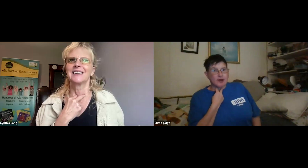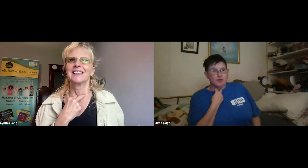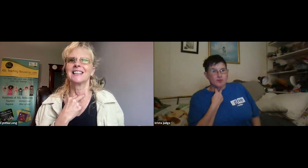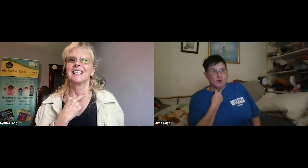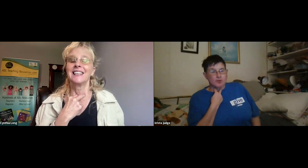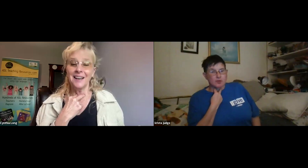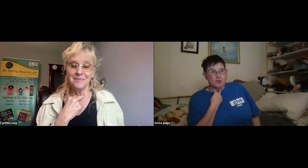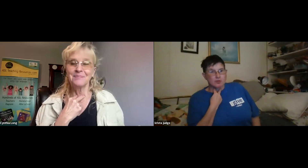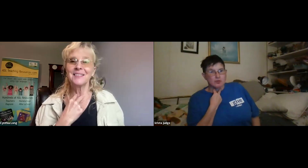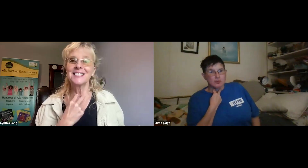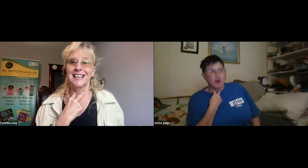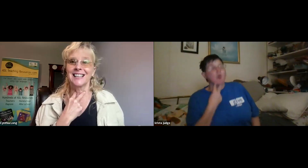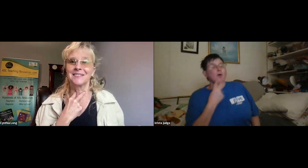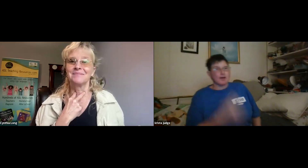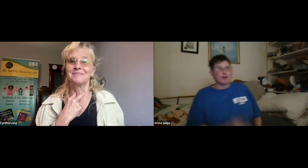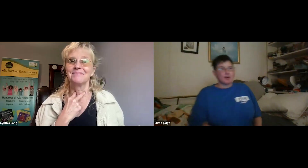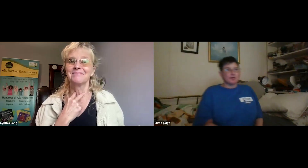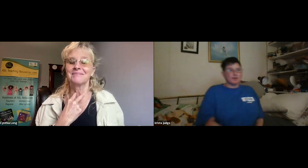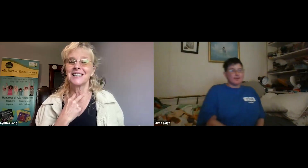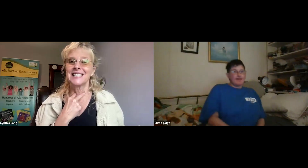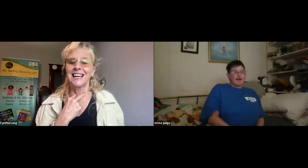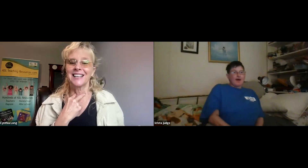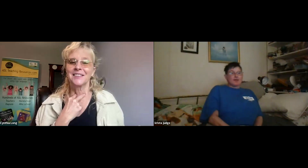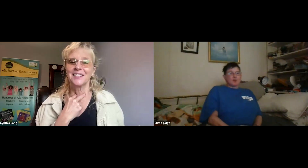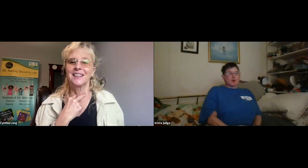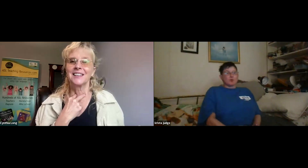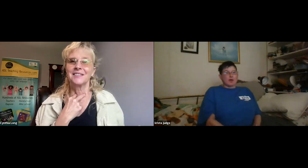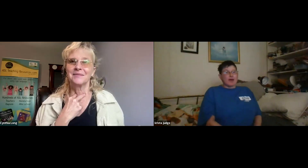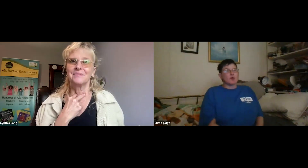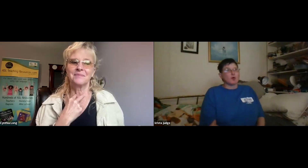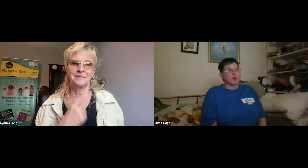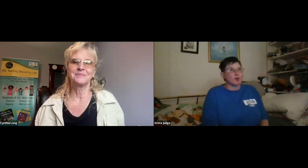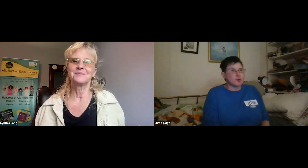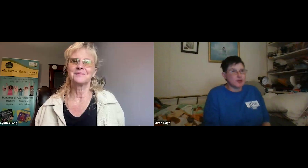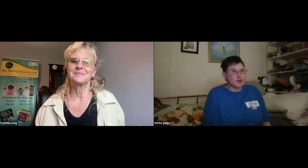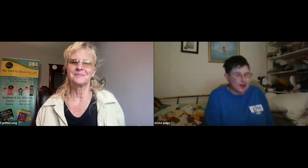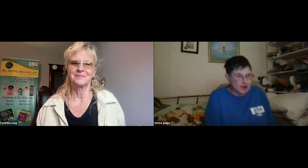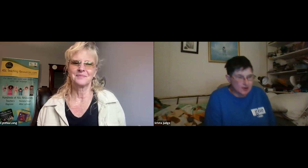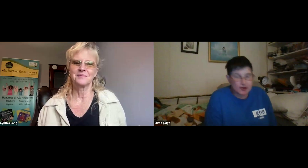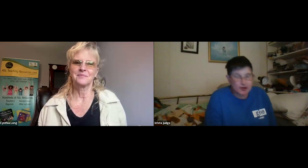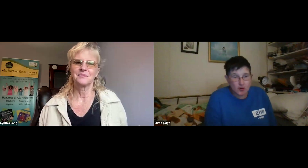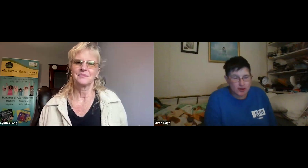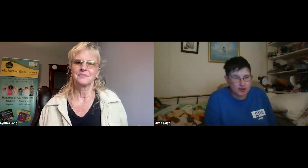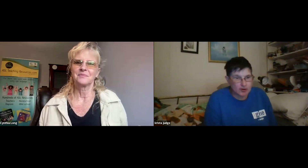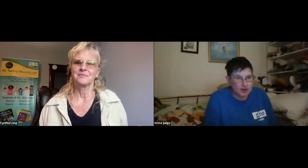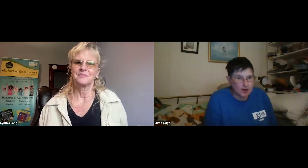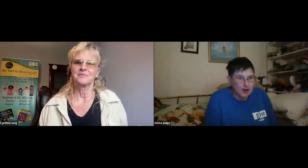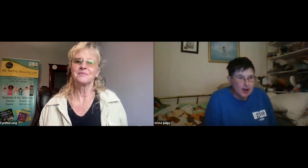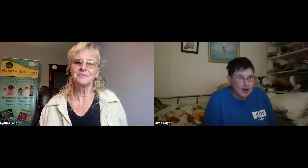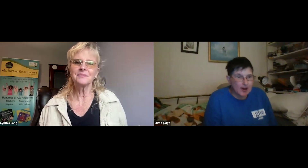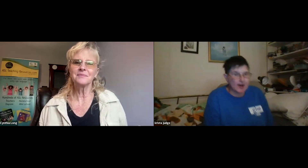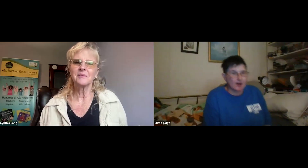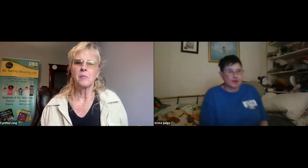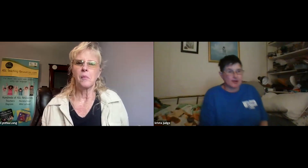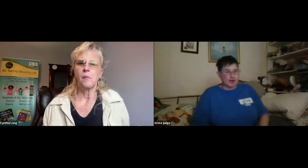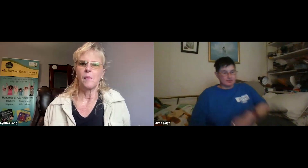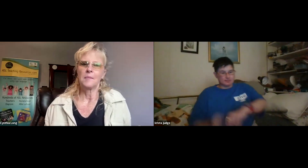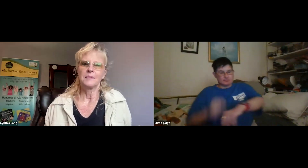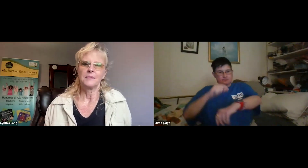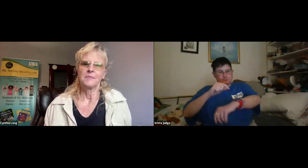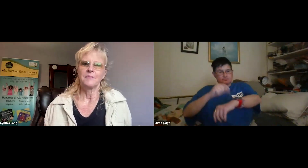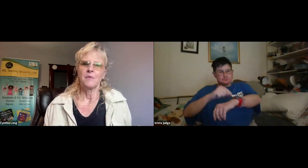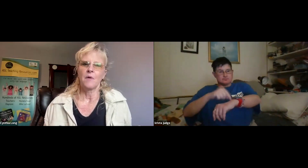something stuck in your throat. Yeah. Stuck. Oh, okay. Stuck. I know a girl, she's a cashier, she's hard of hearing. And I'll